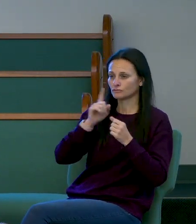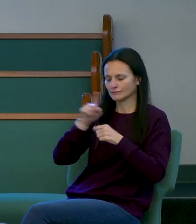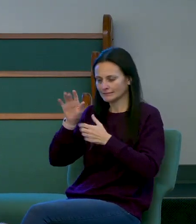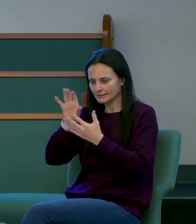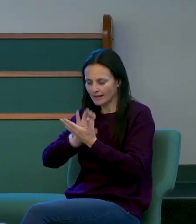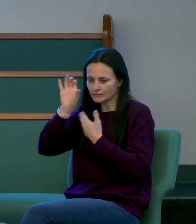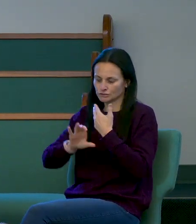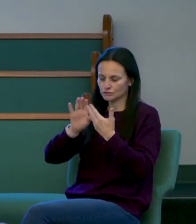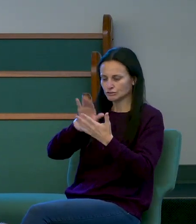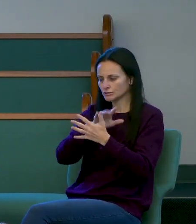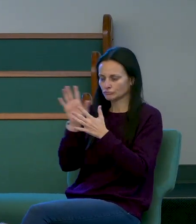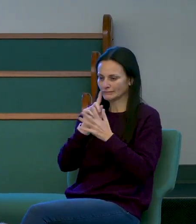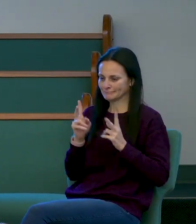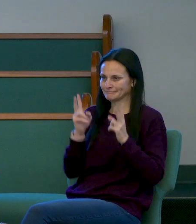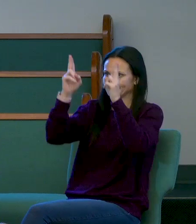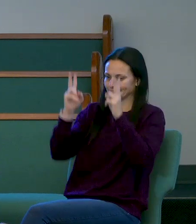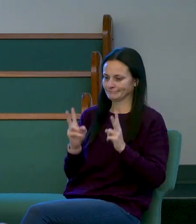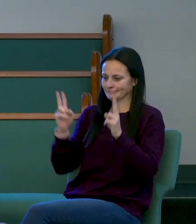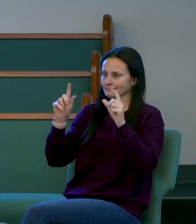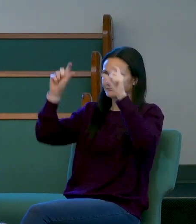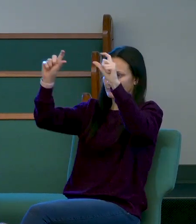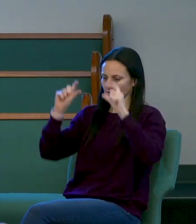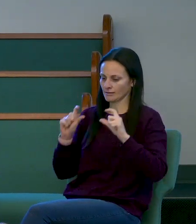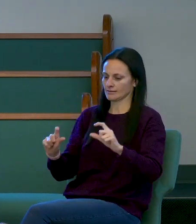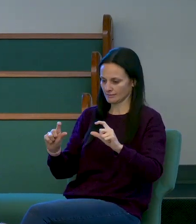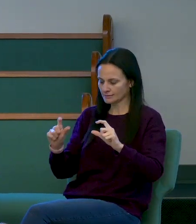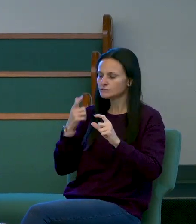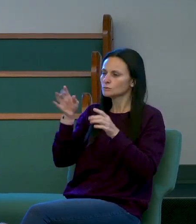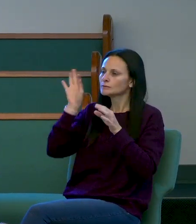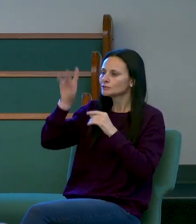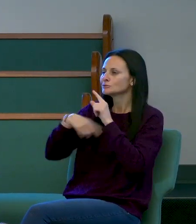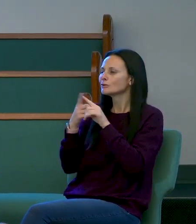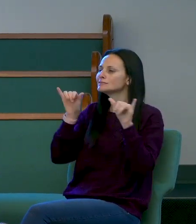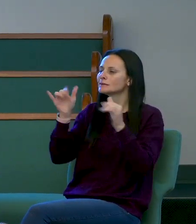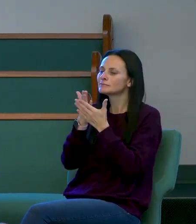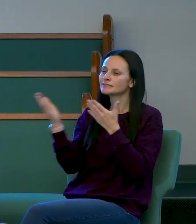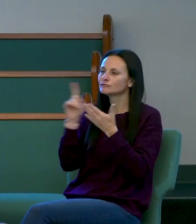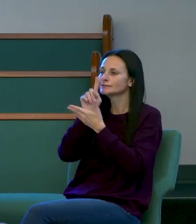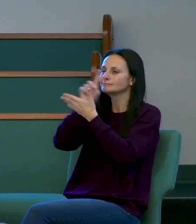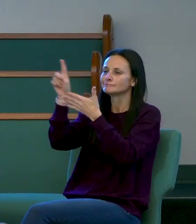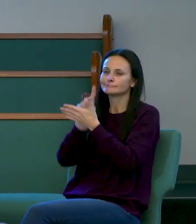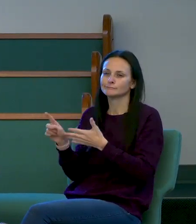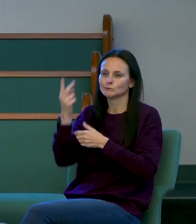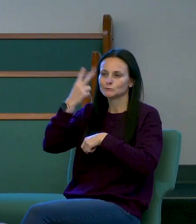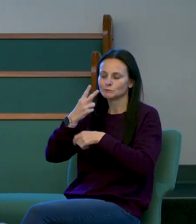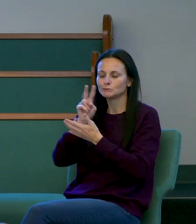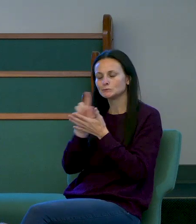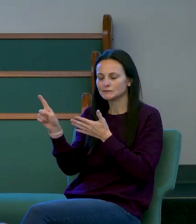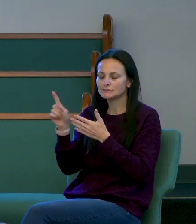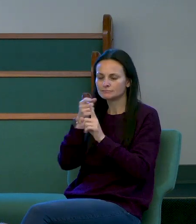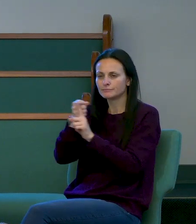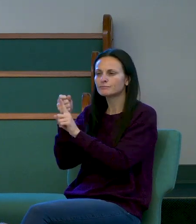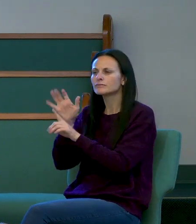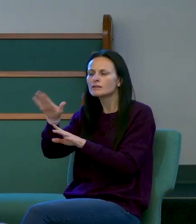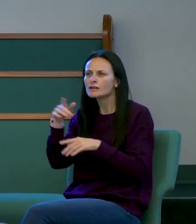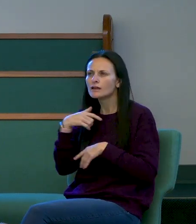calendar cut the scripture up into 2 weeks, so we're preaching on the same thing kind of 2 weeks in a row. Have you